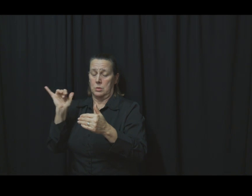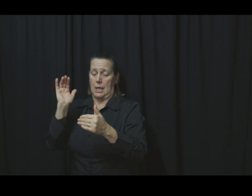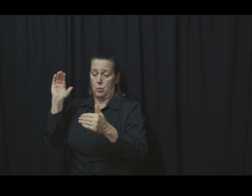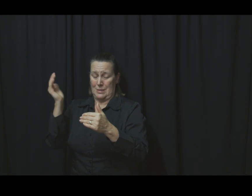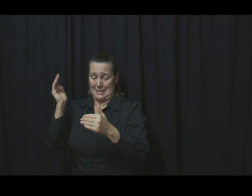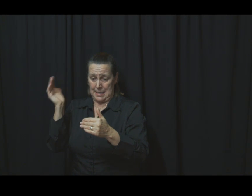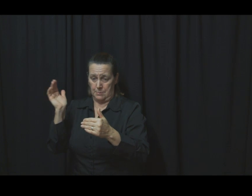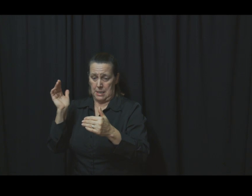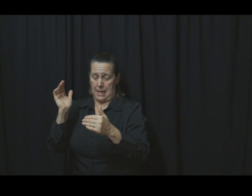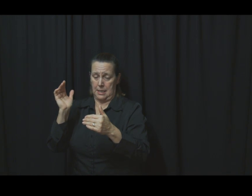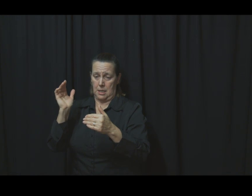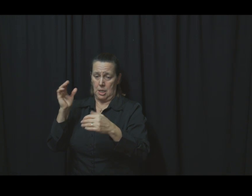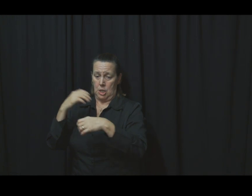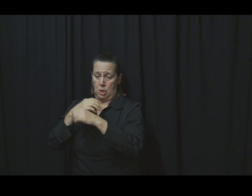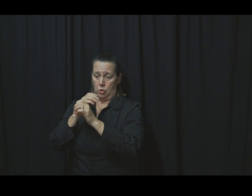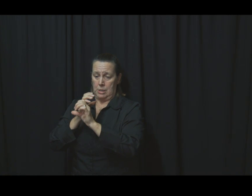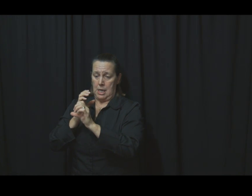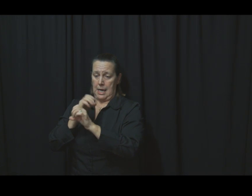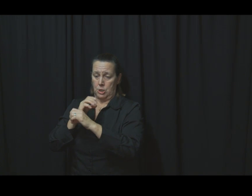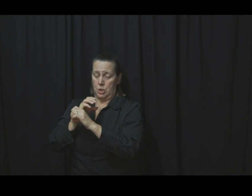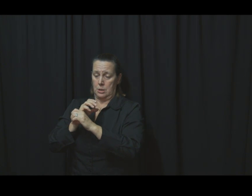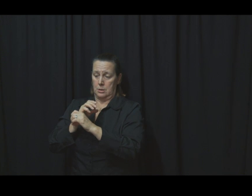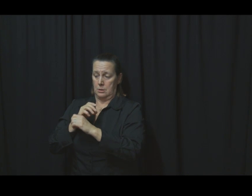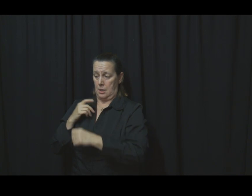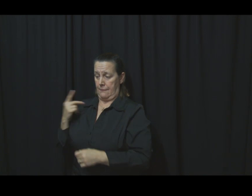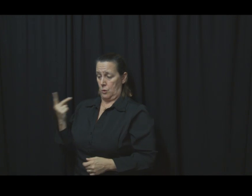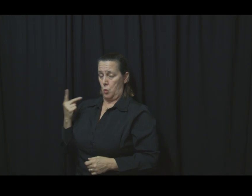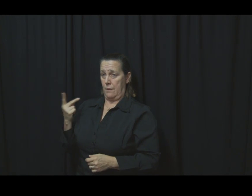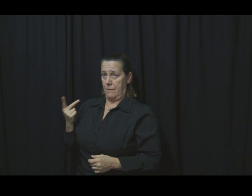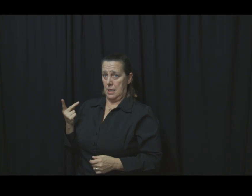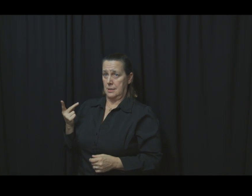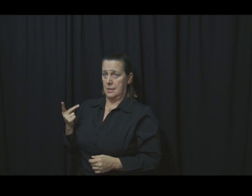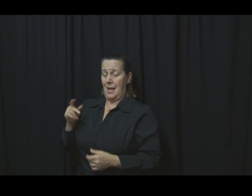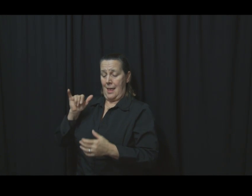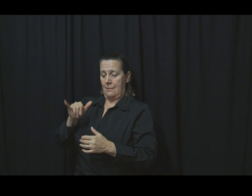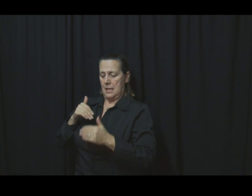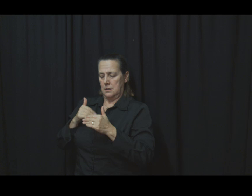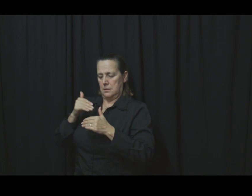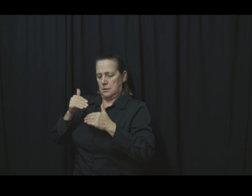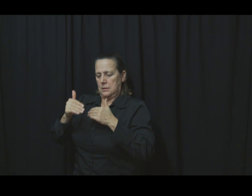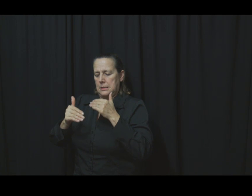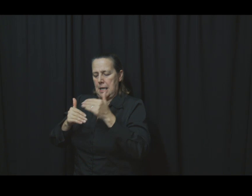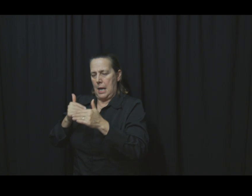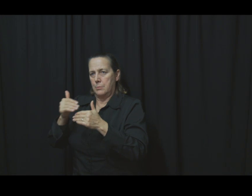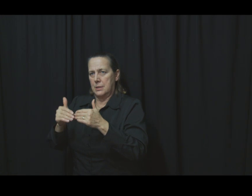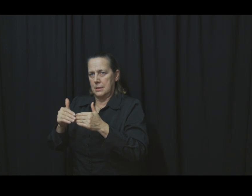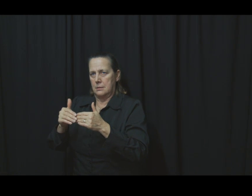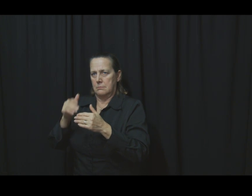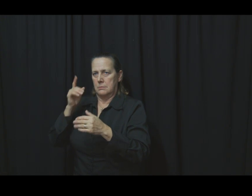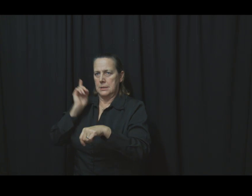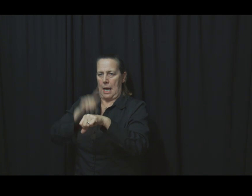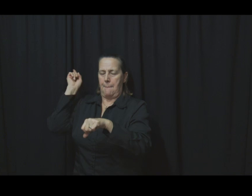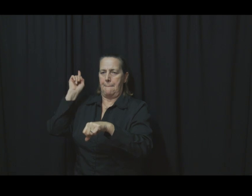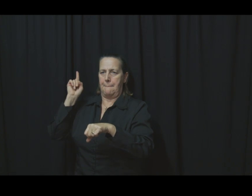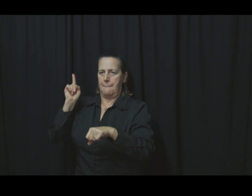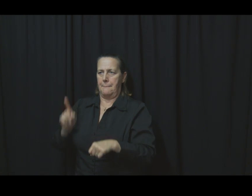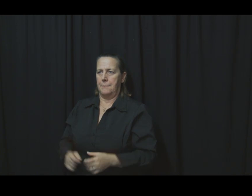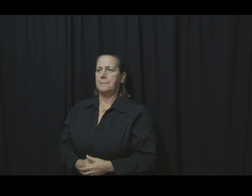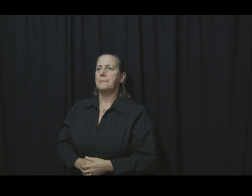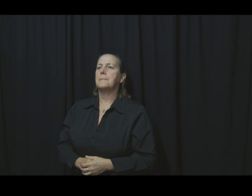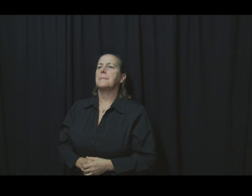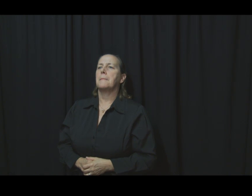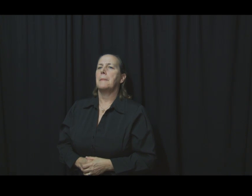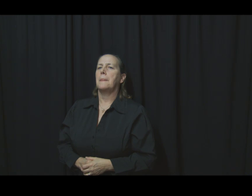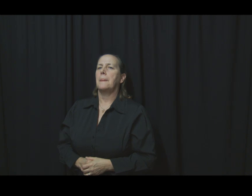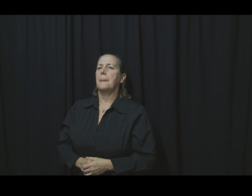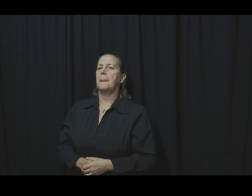creation or the coming into being of you and me. And those steps are consistent with evolutionary theory. And that is time.